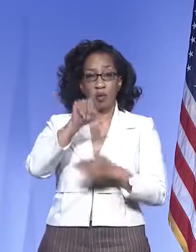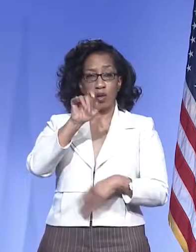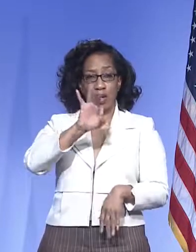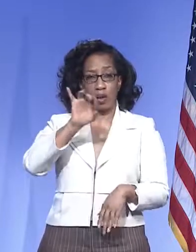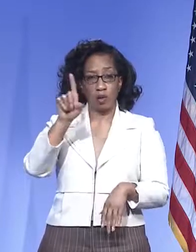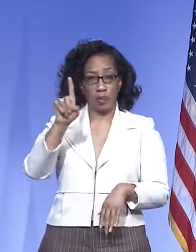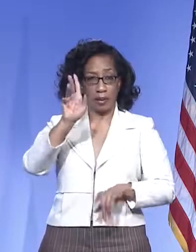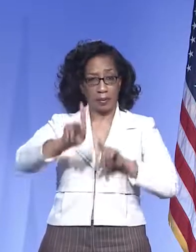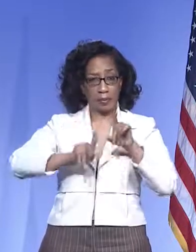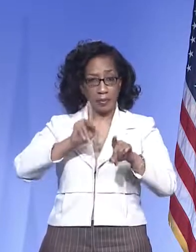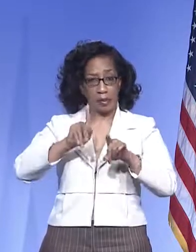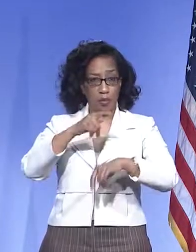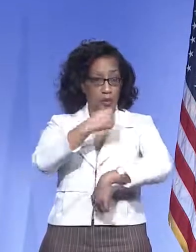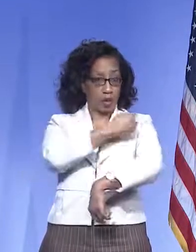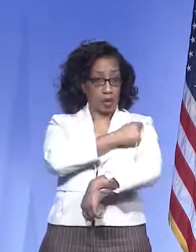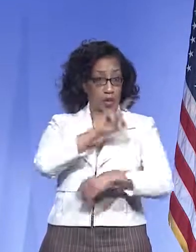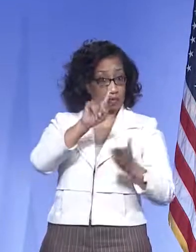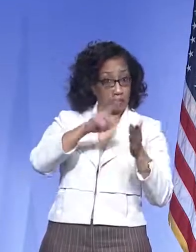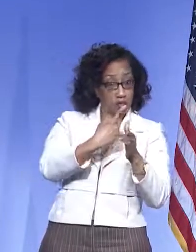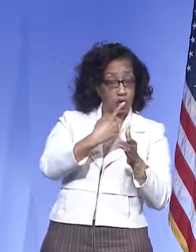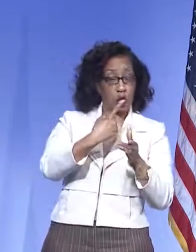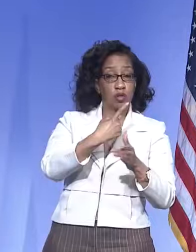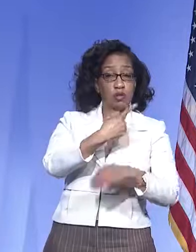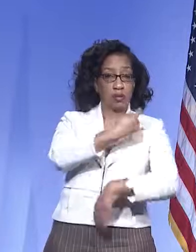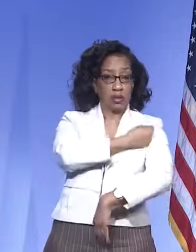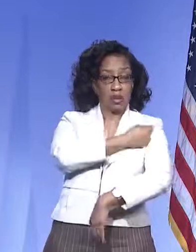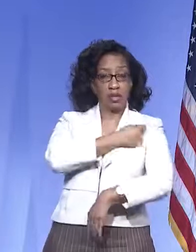177,191 people have received one dose, and